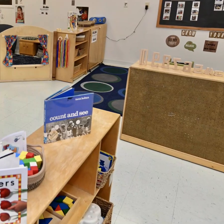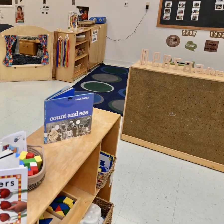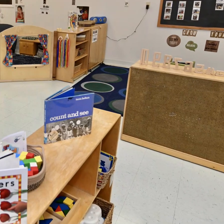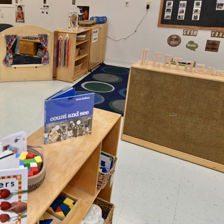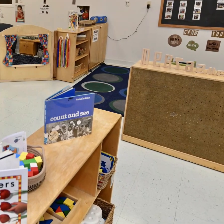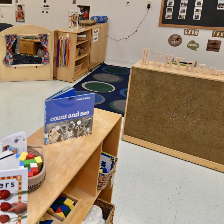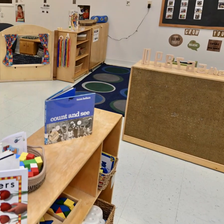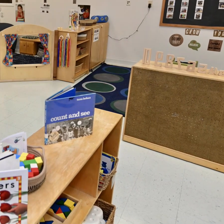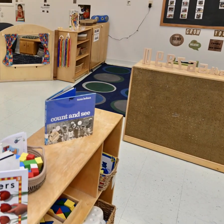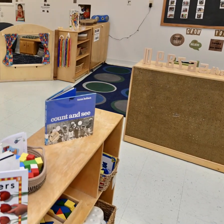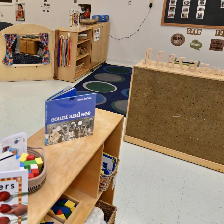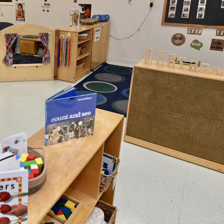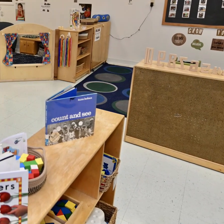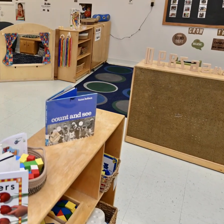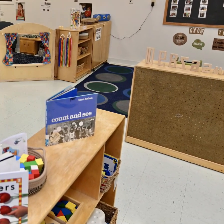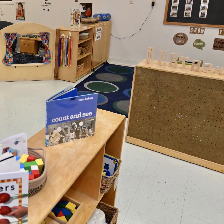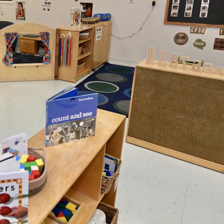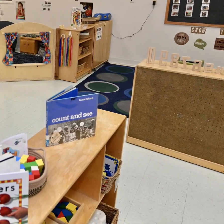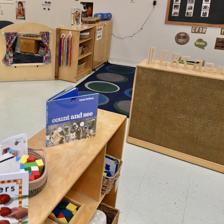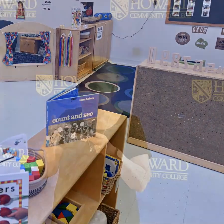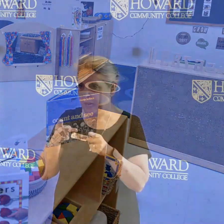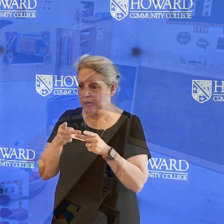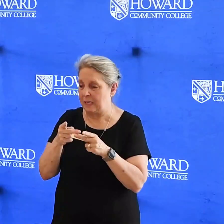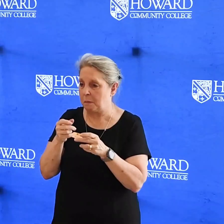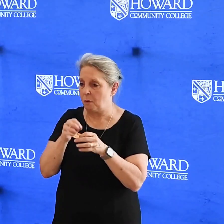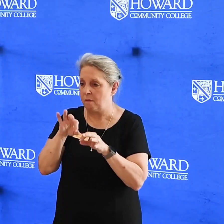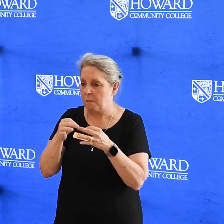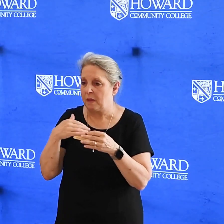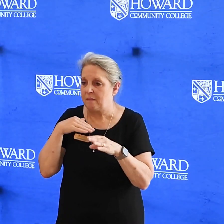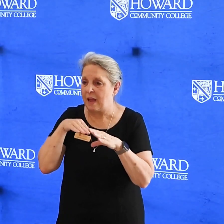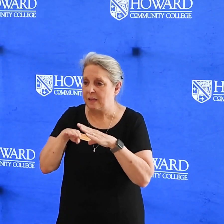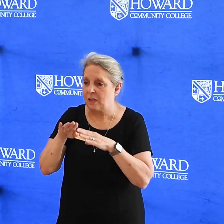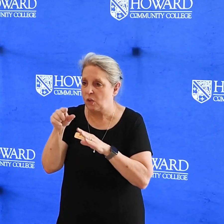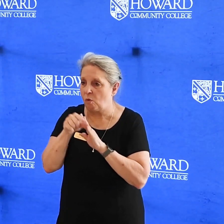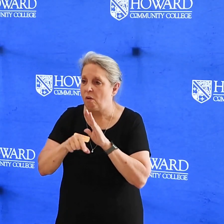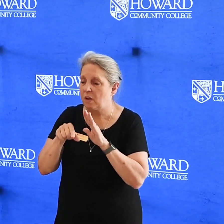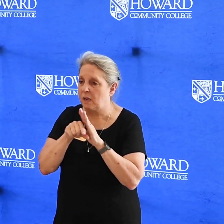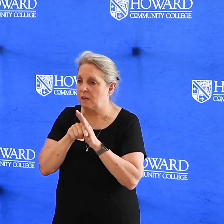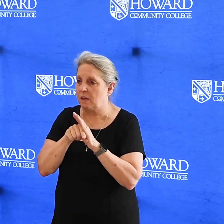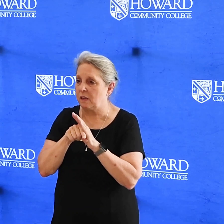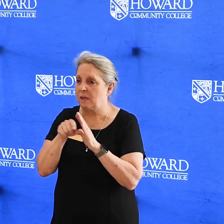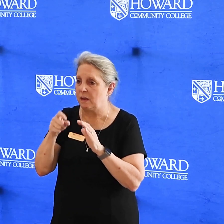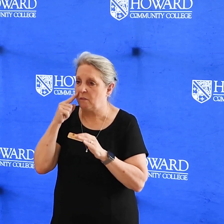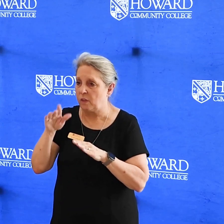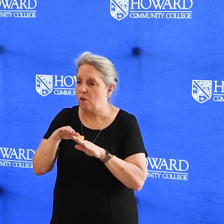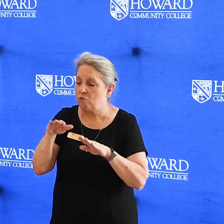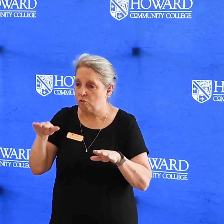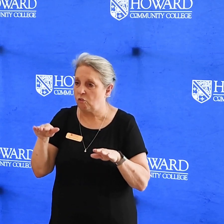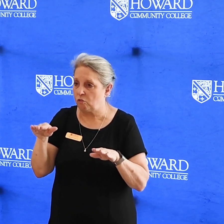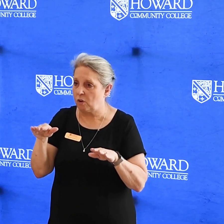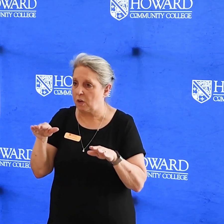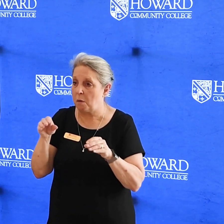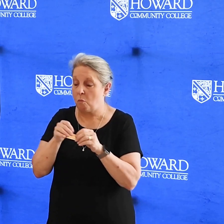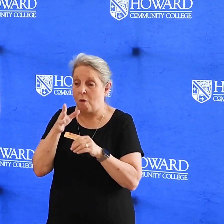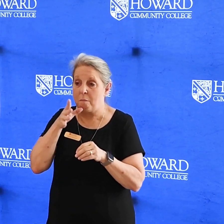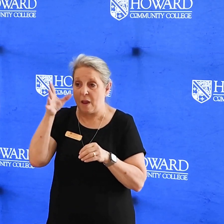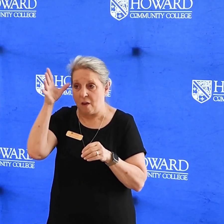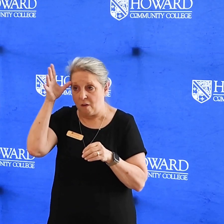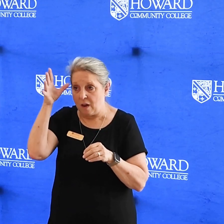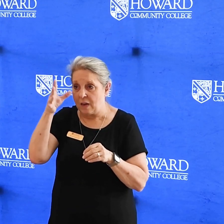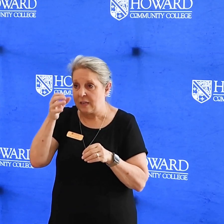older siblings. More families will have access to the quality, affordable child care they need for their children. More parents